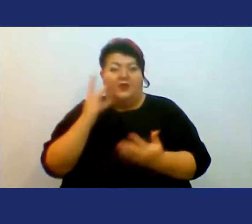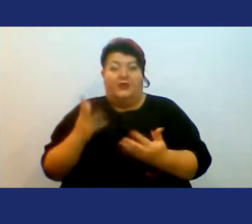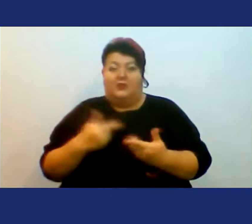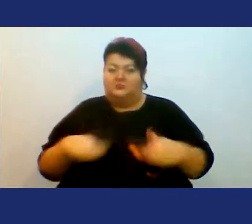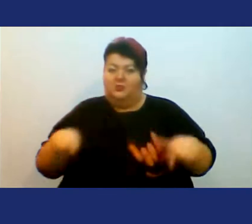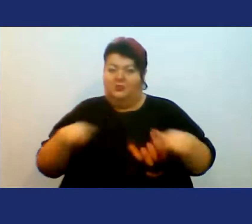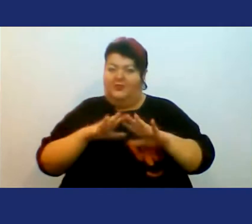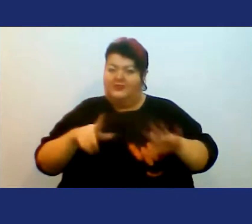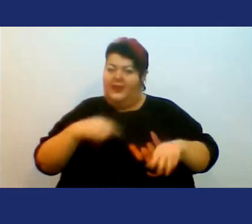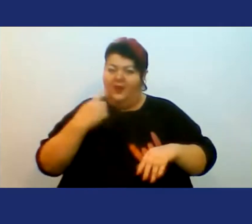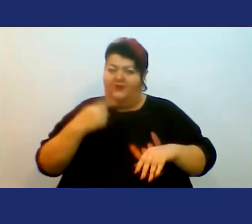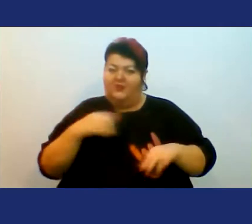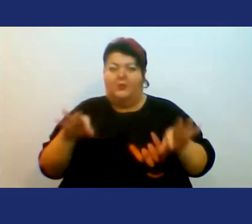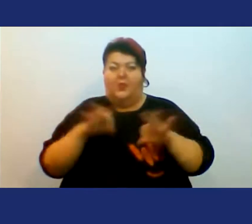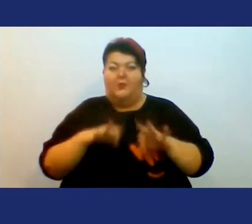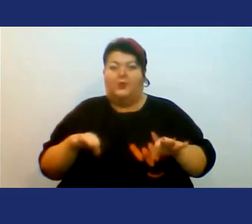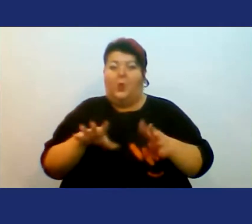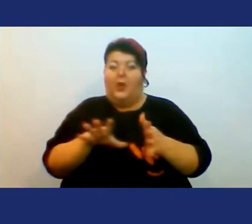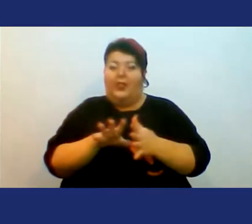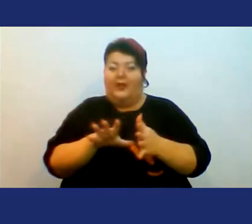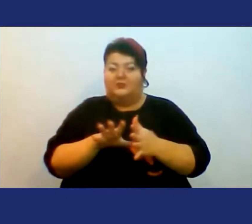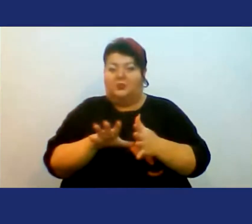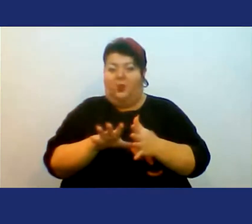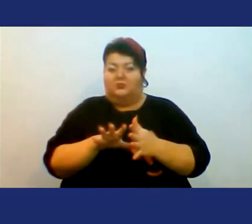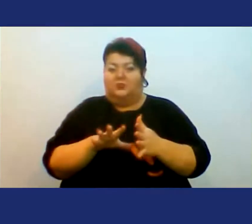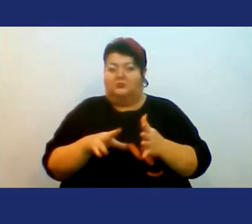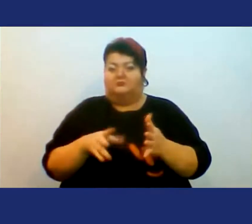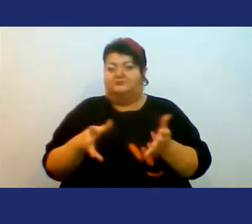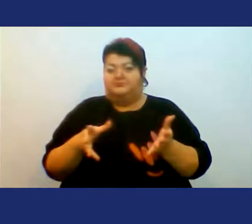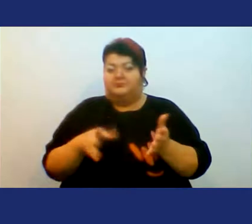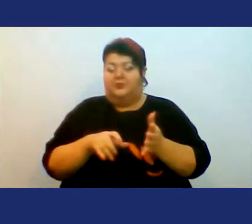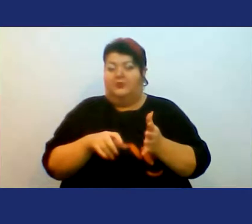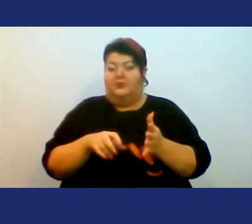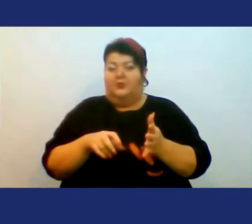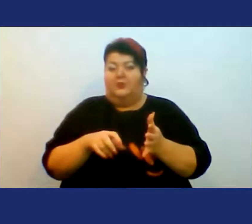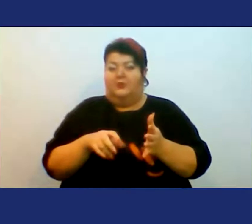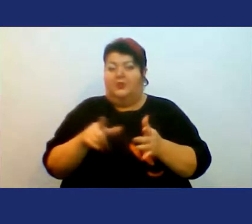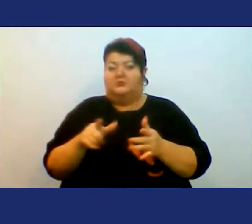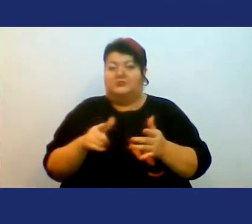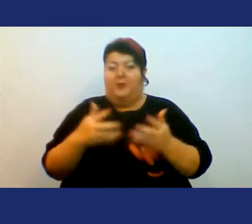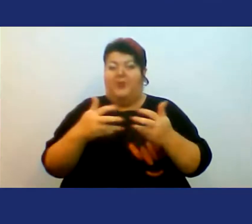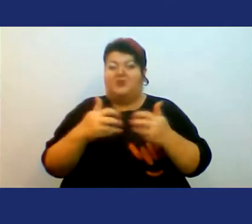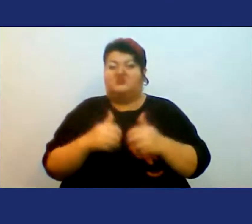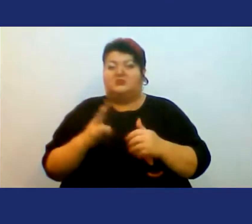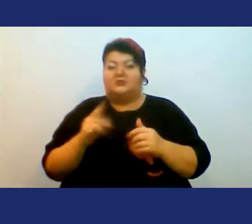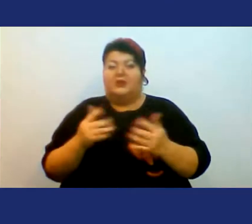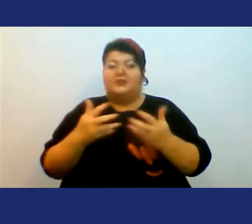response or what action plan would the civil society come up